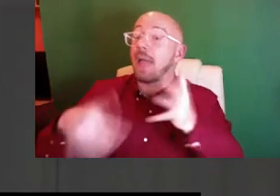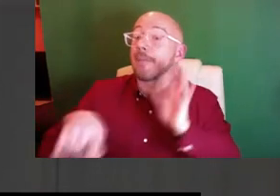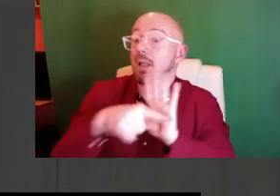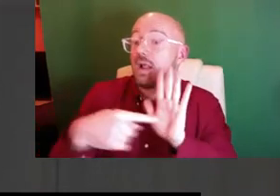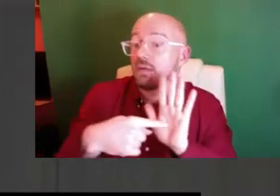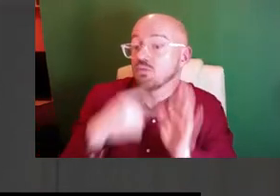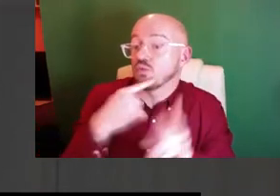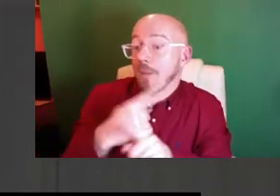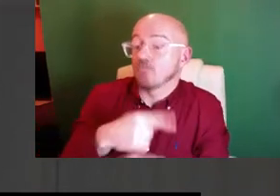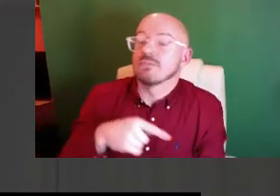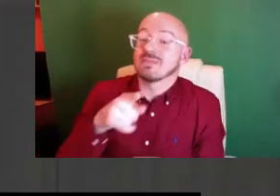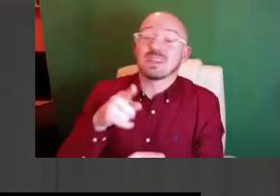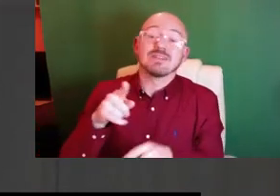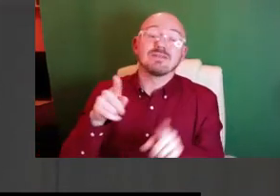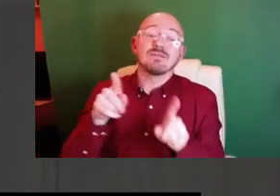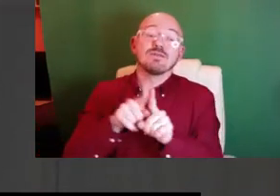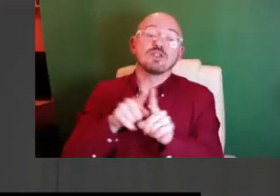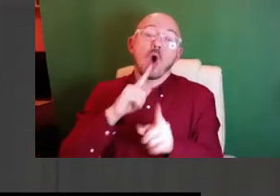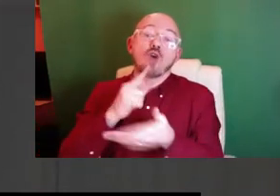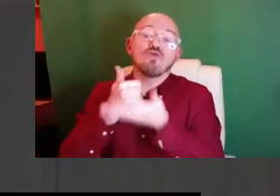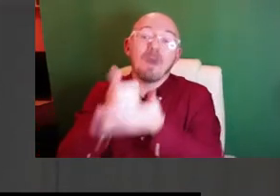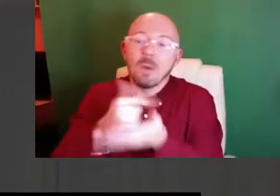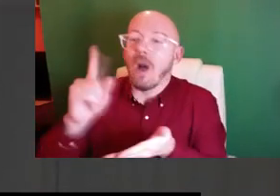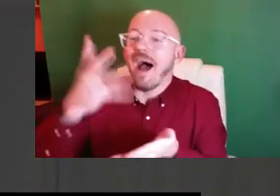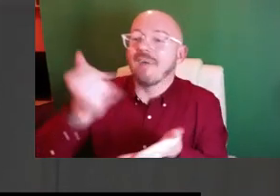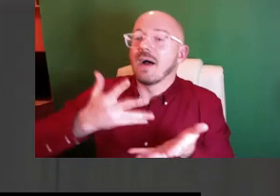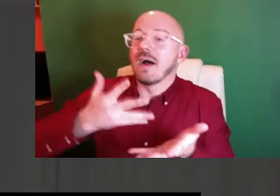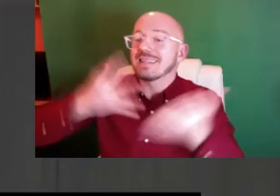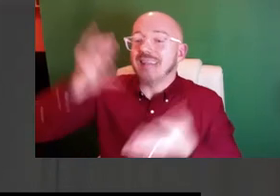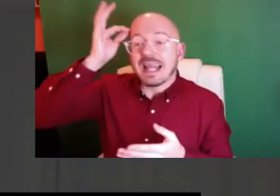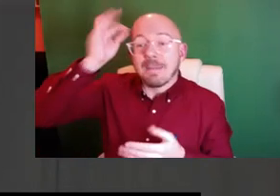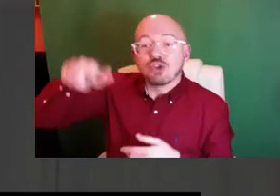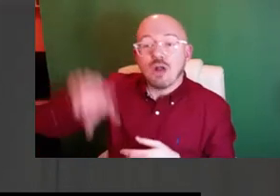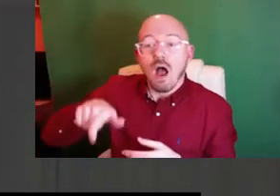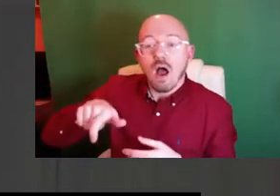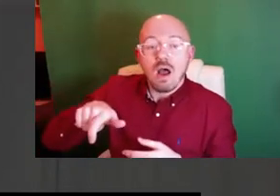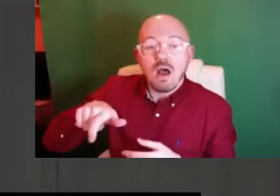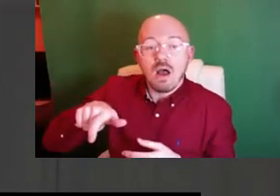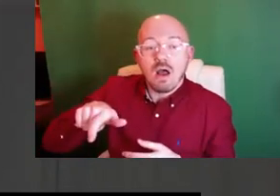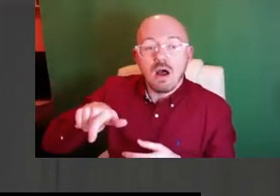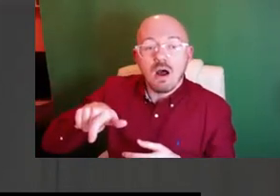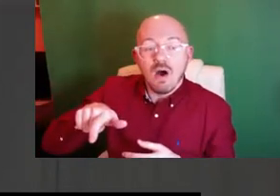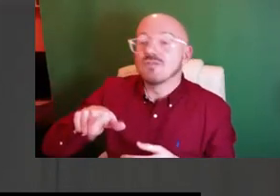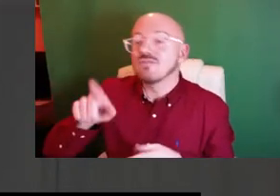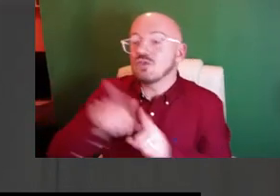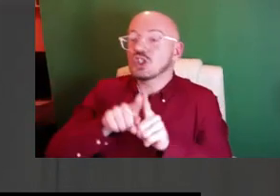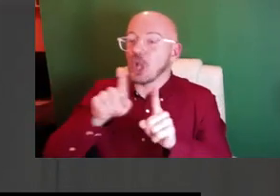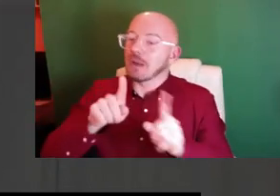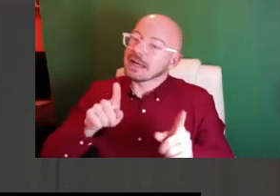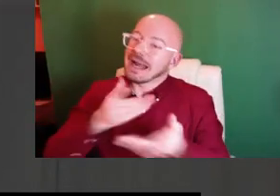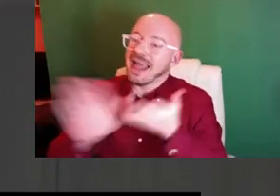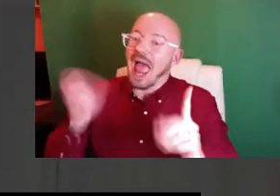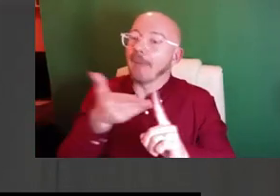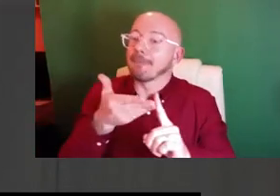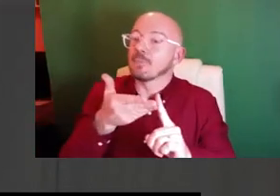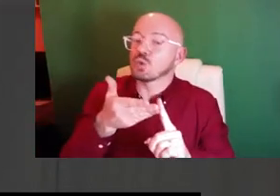ago. And this again was in relation to a BSL bill, and recommended there